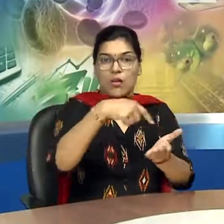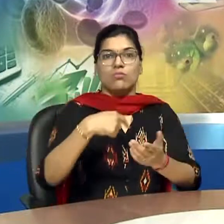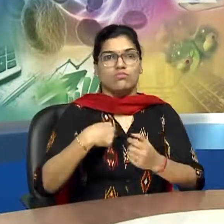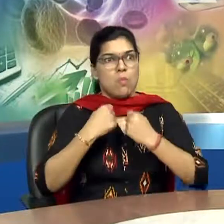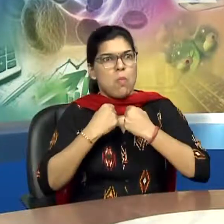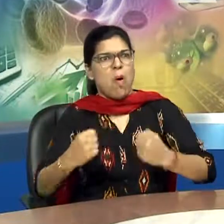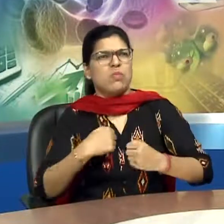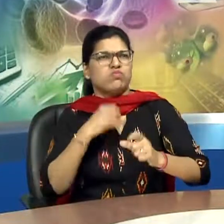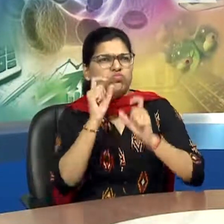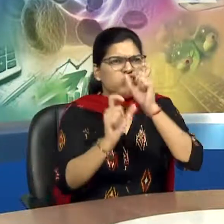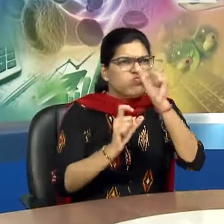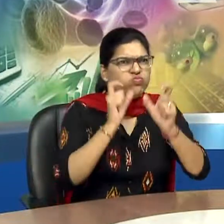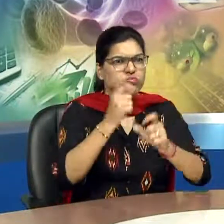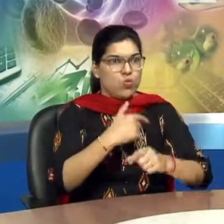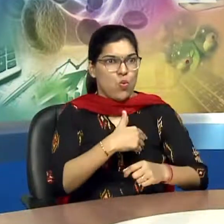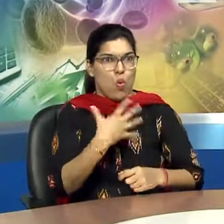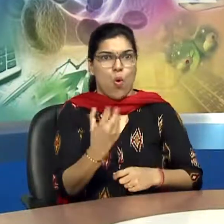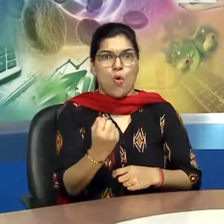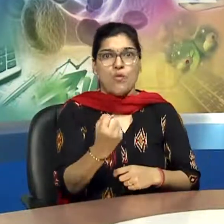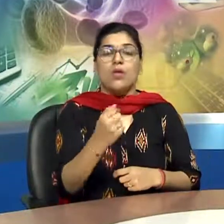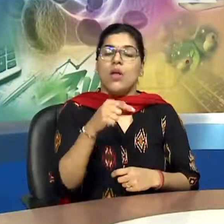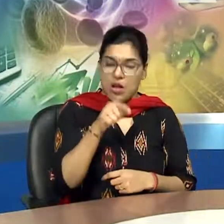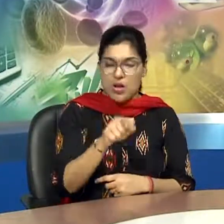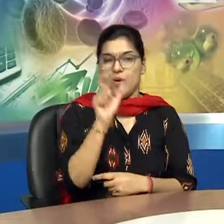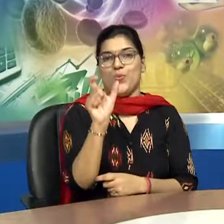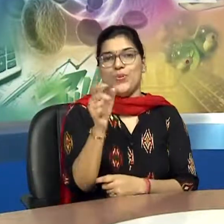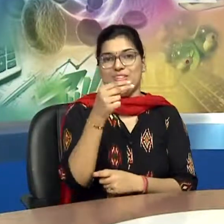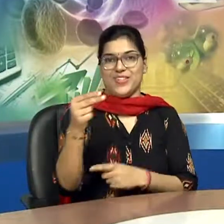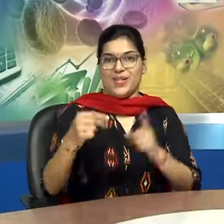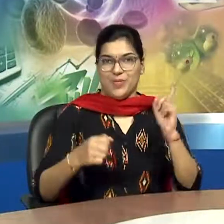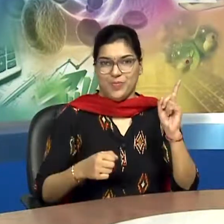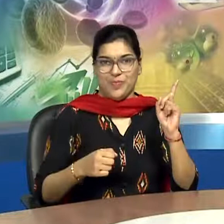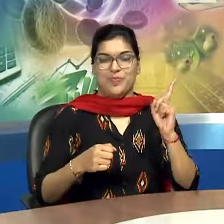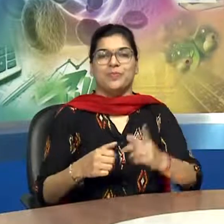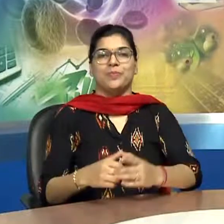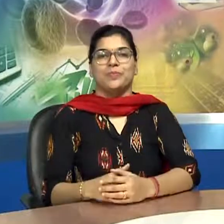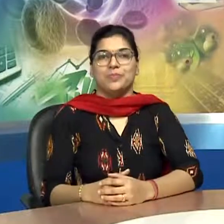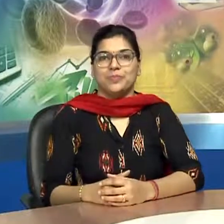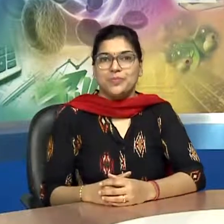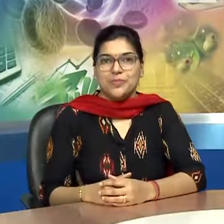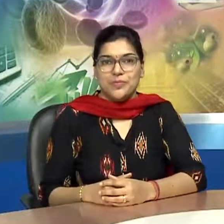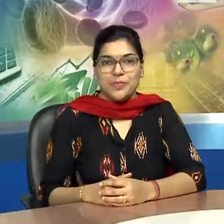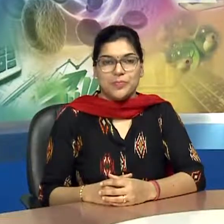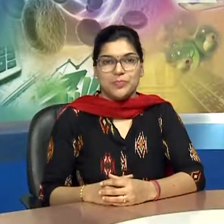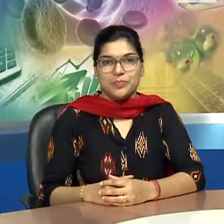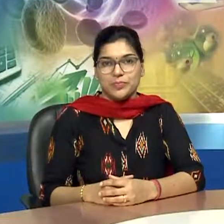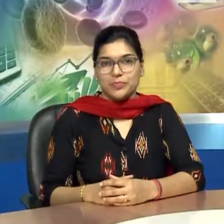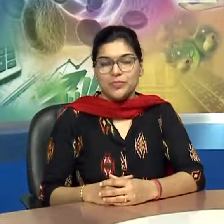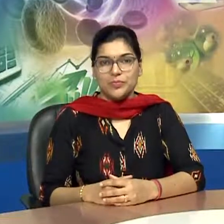strength to do something. You have power to do something. So that is known as courage.